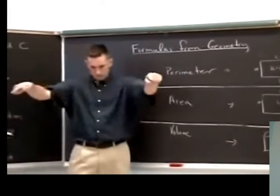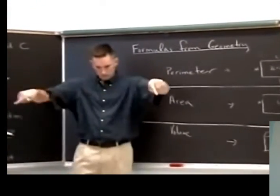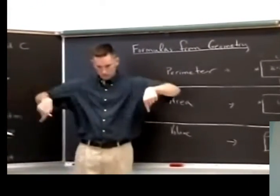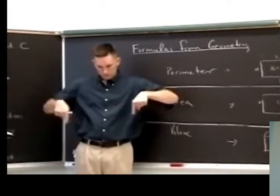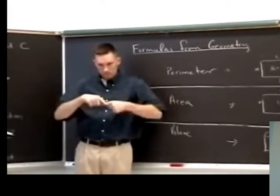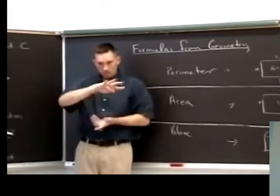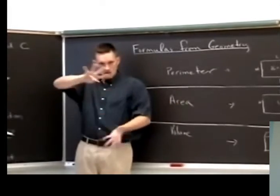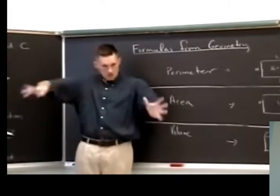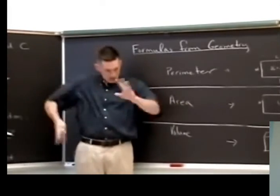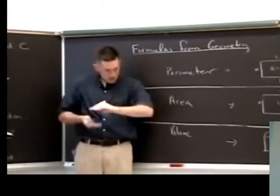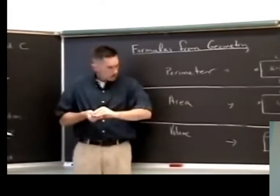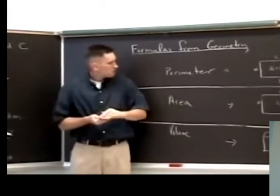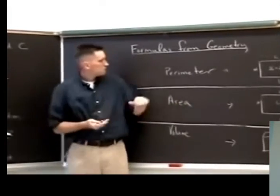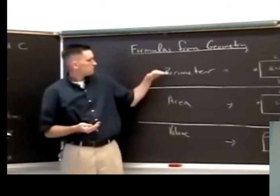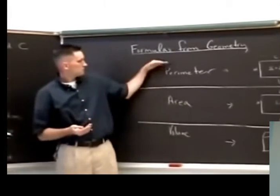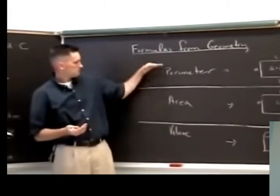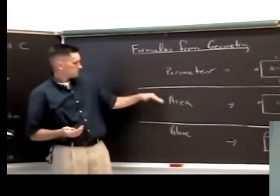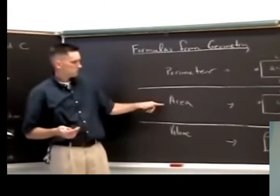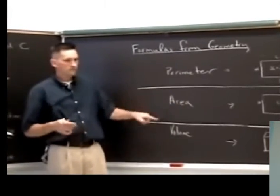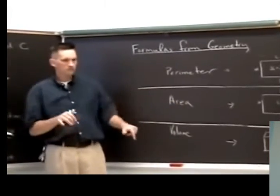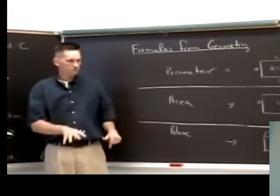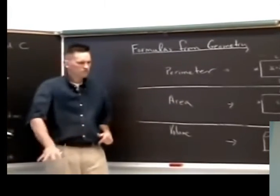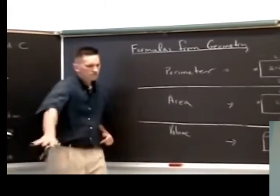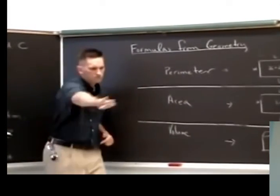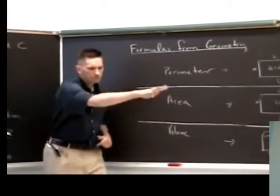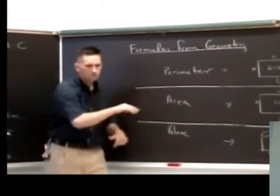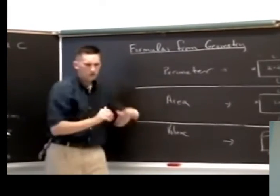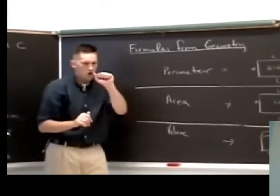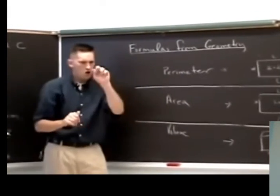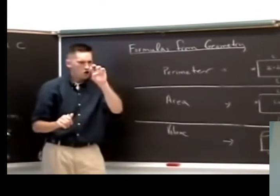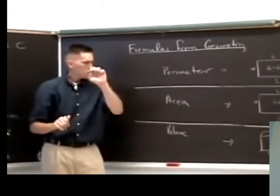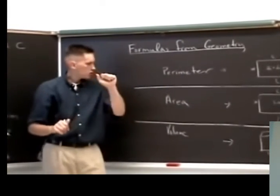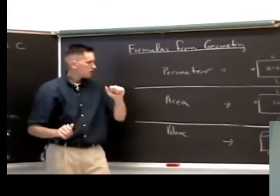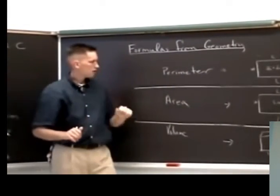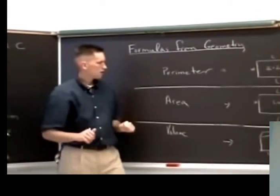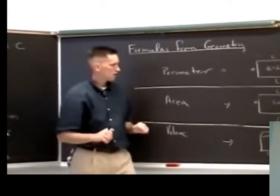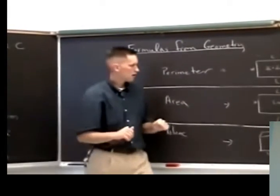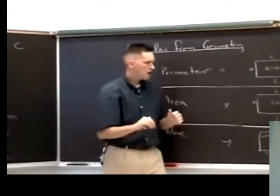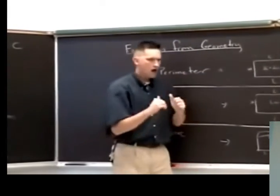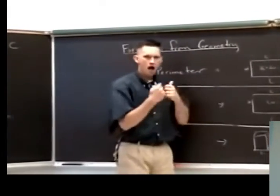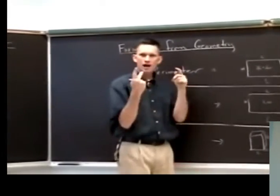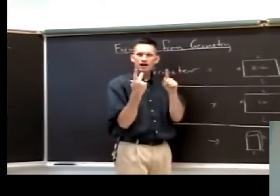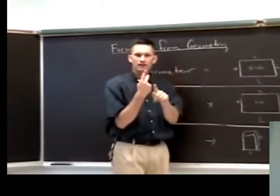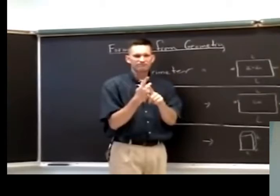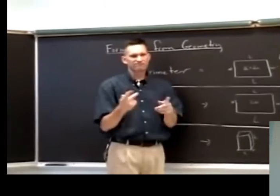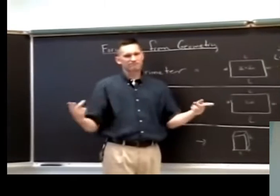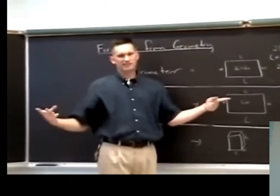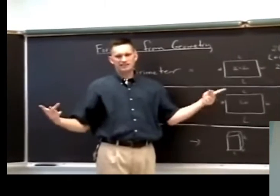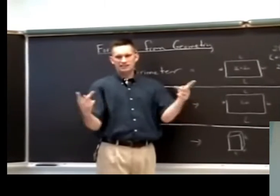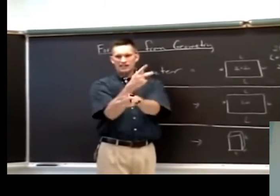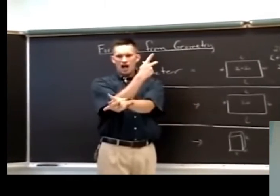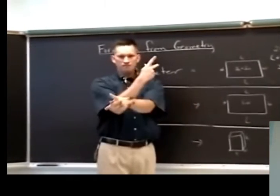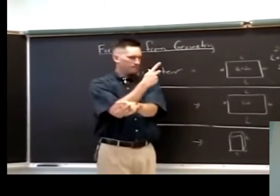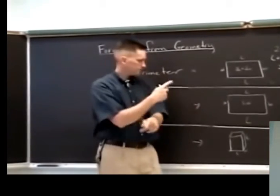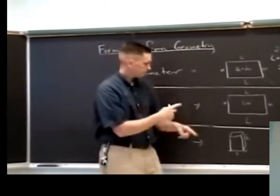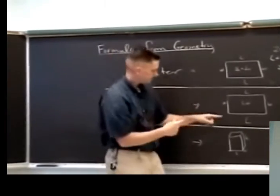Do they understand all 4 sides together is how you would find the perimeter? Now let's move on